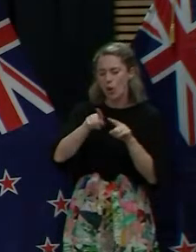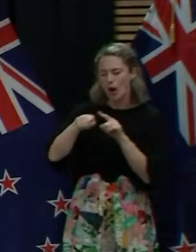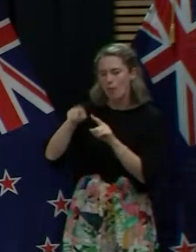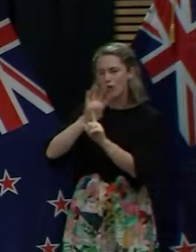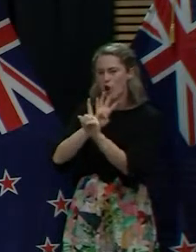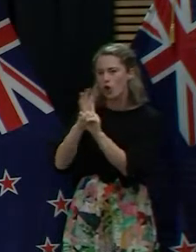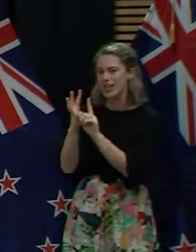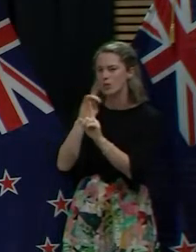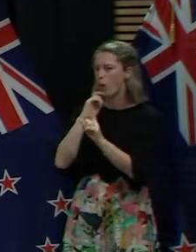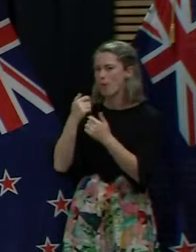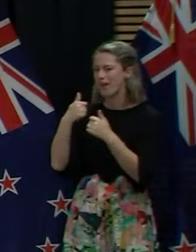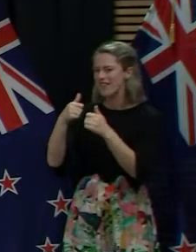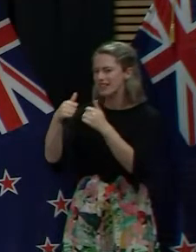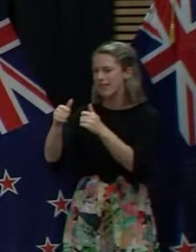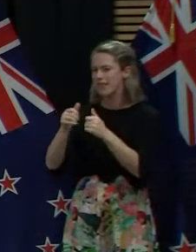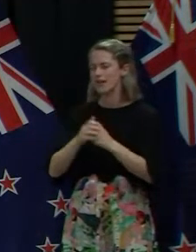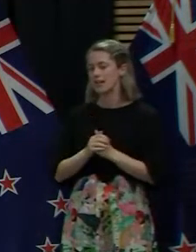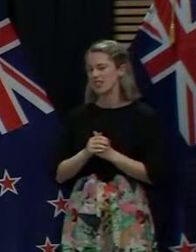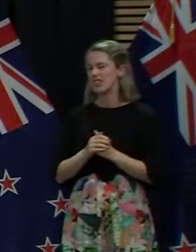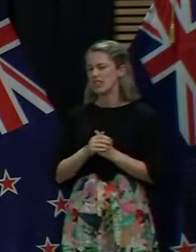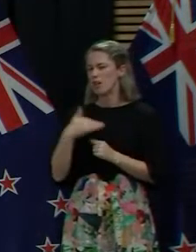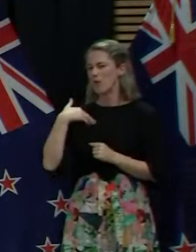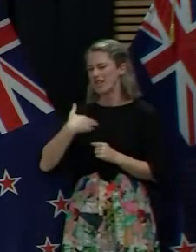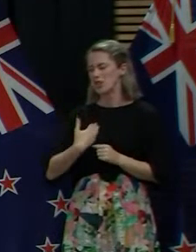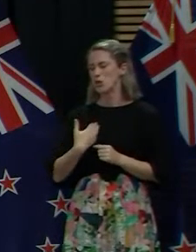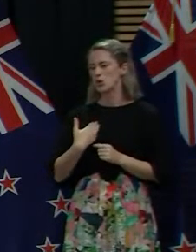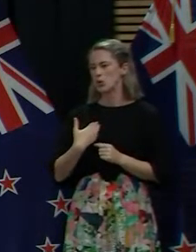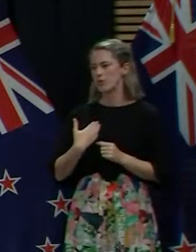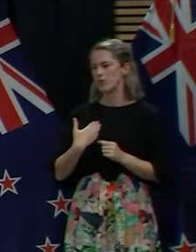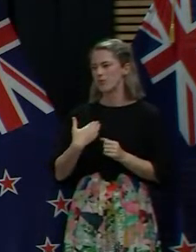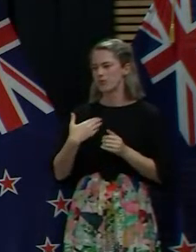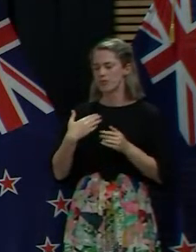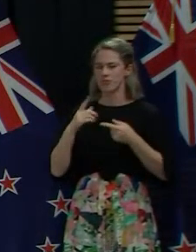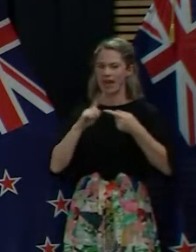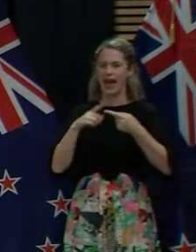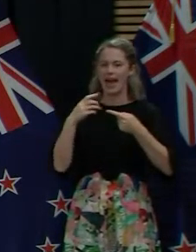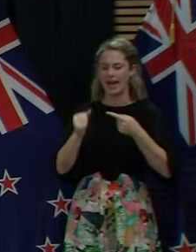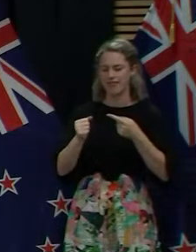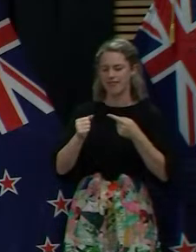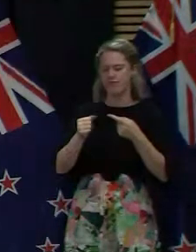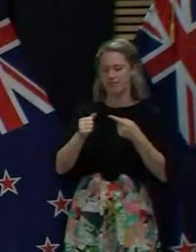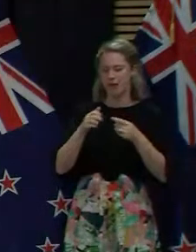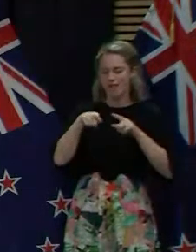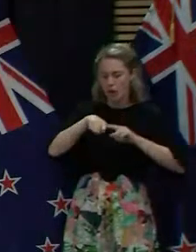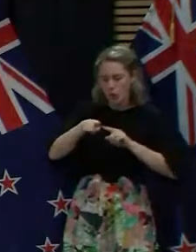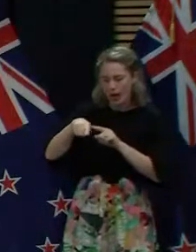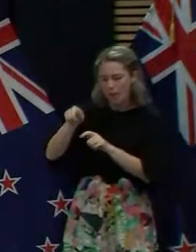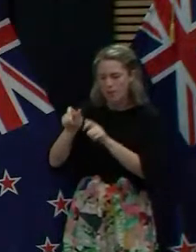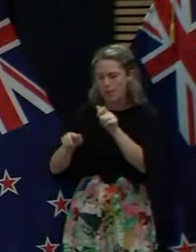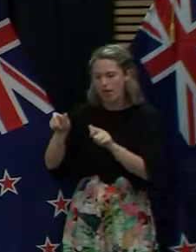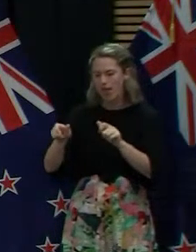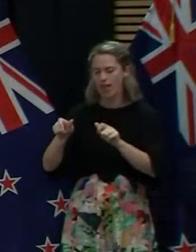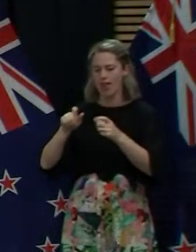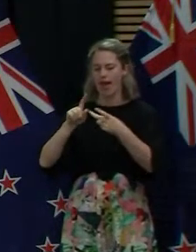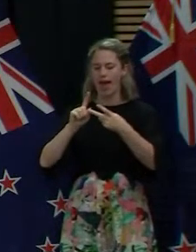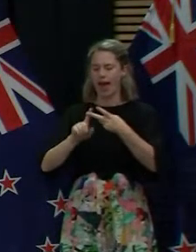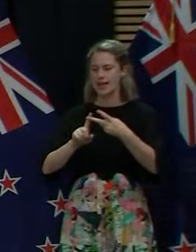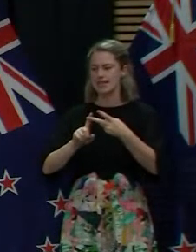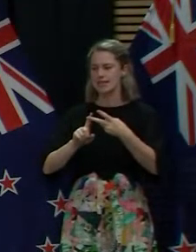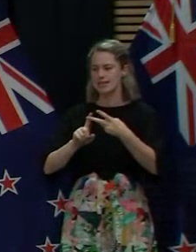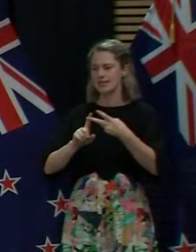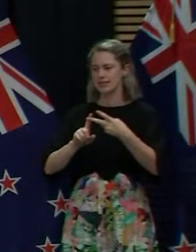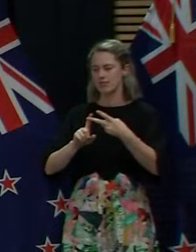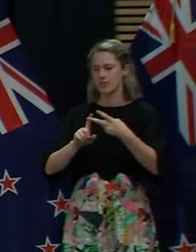So I think we are going to need to have emphasis on contact tracing, and certainly one of our recommendations